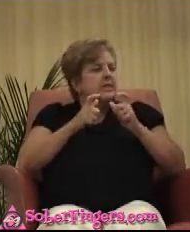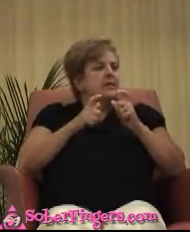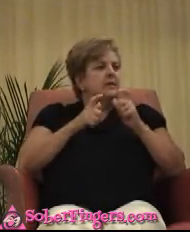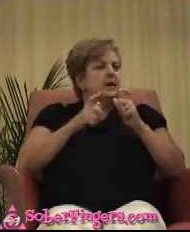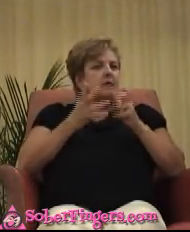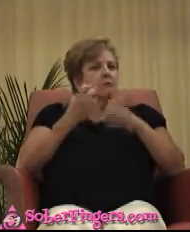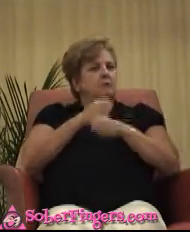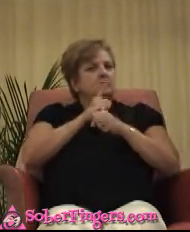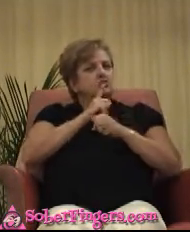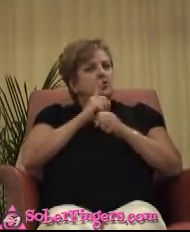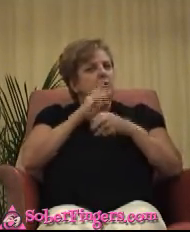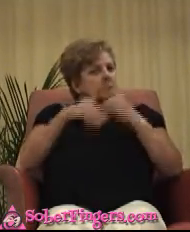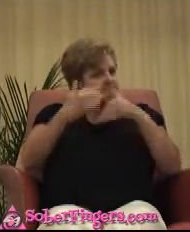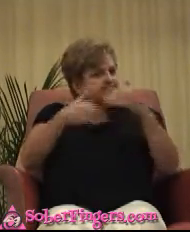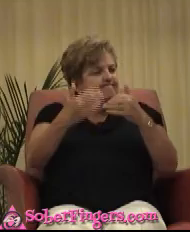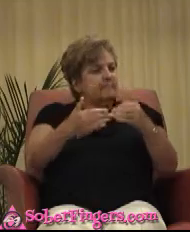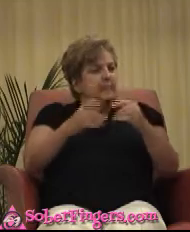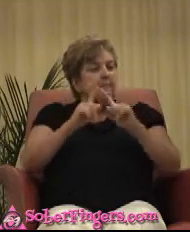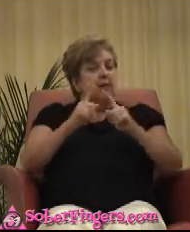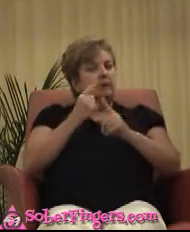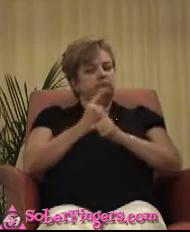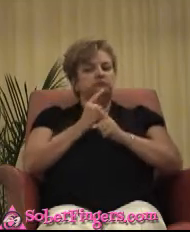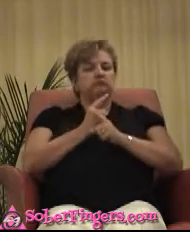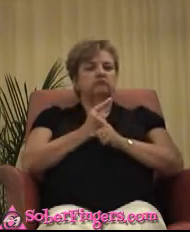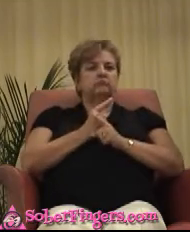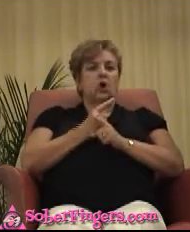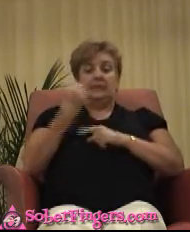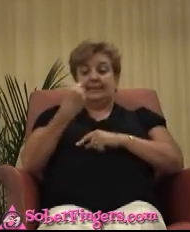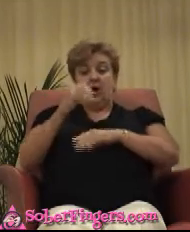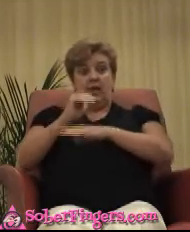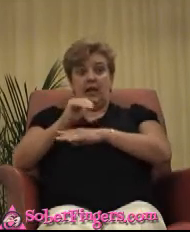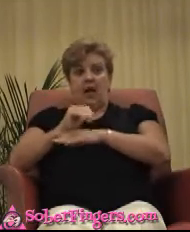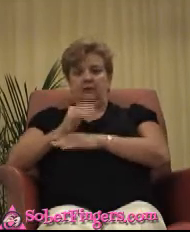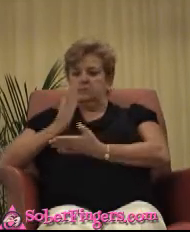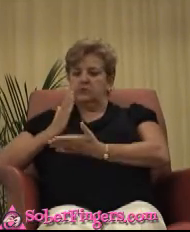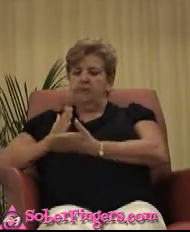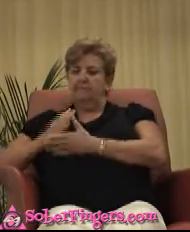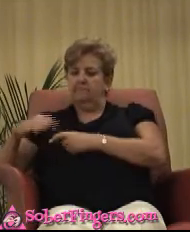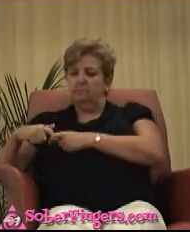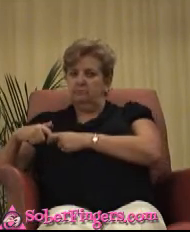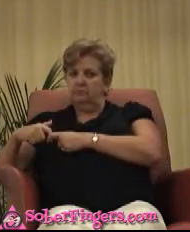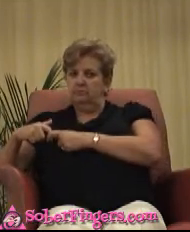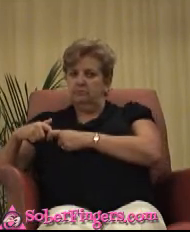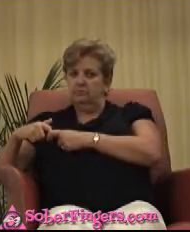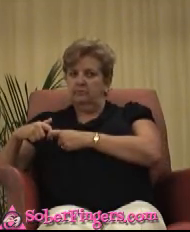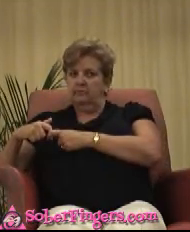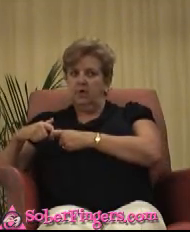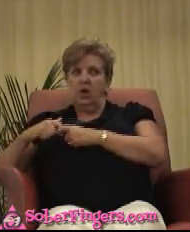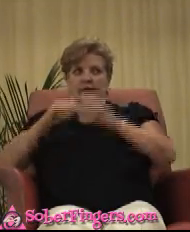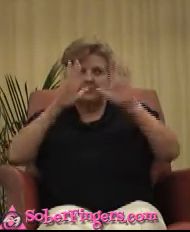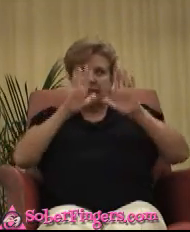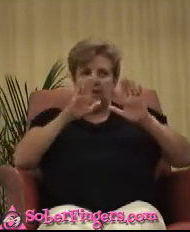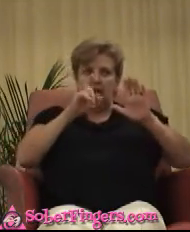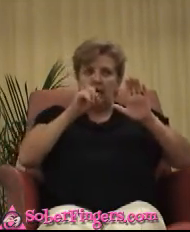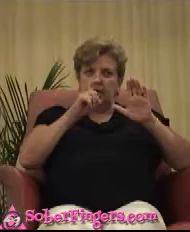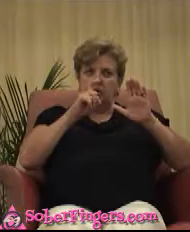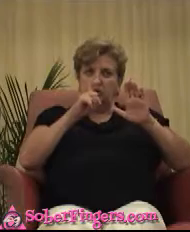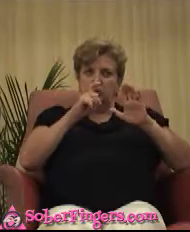hard. But I'm managing my drinking. I'm stopping Saturday night because I've got a goal in mind, and I need Sunday to recover, I need Sunday to study, and I need to